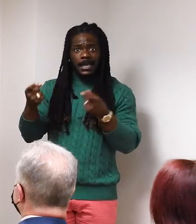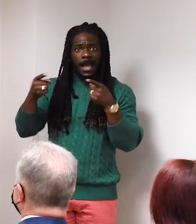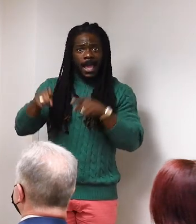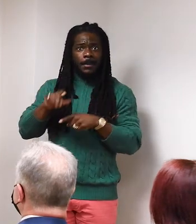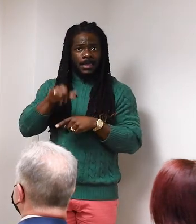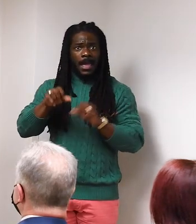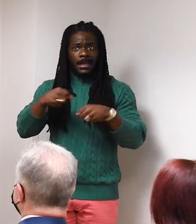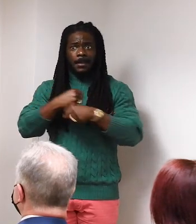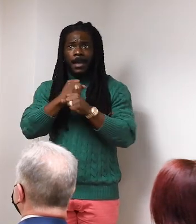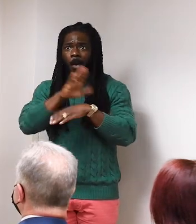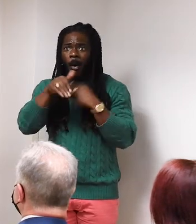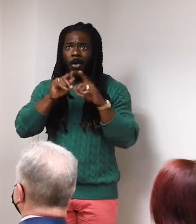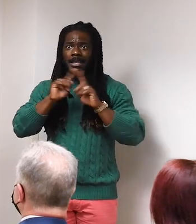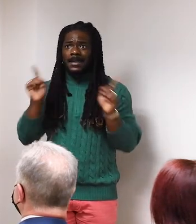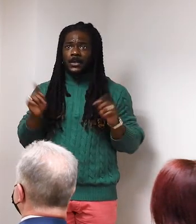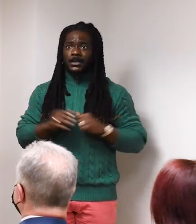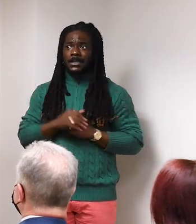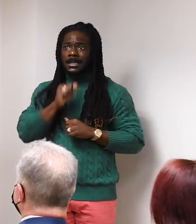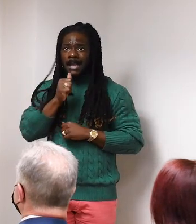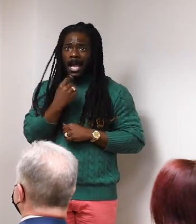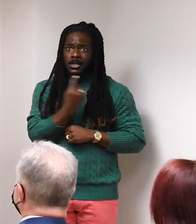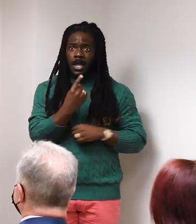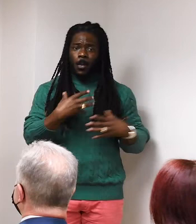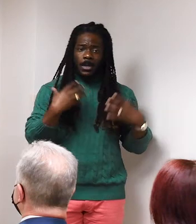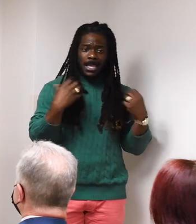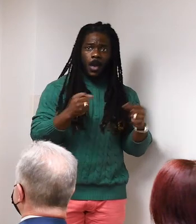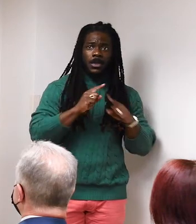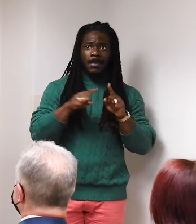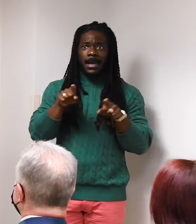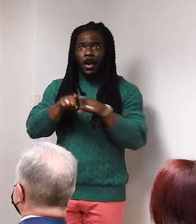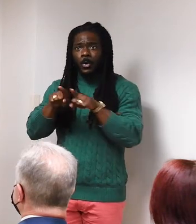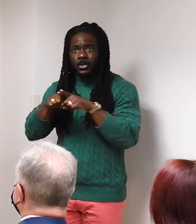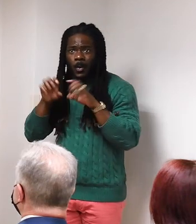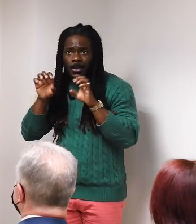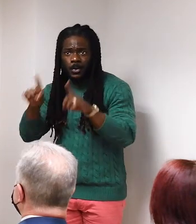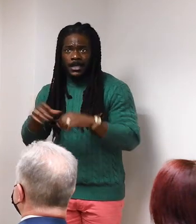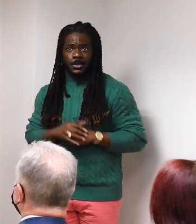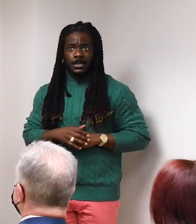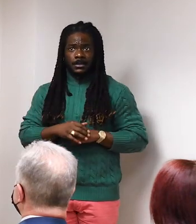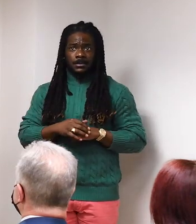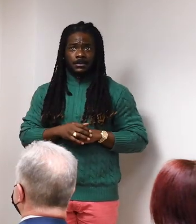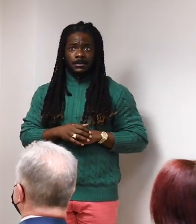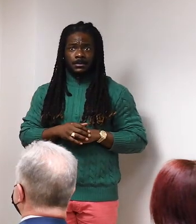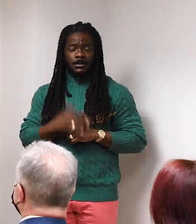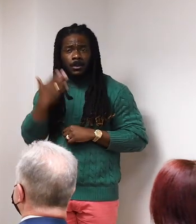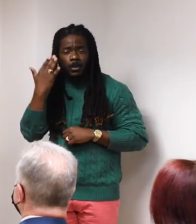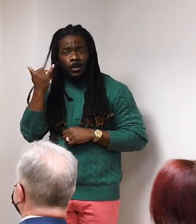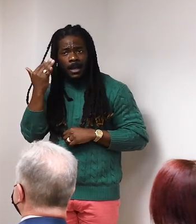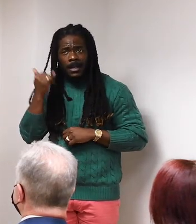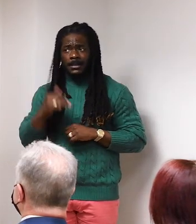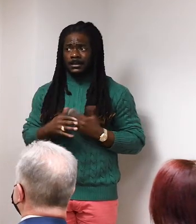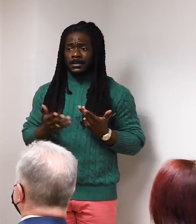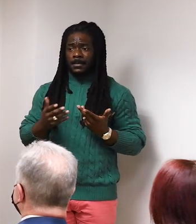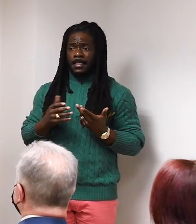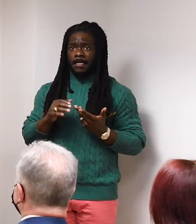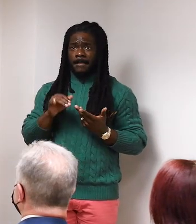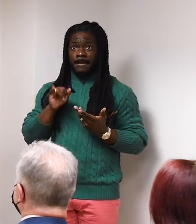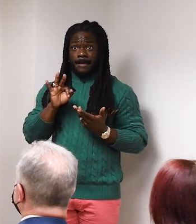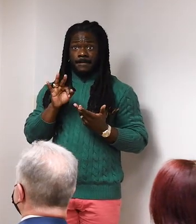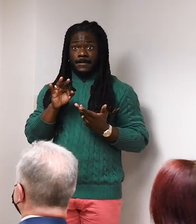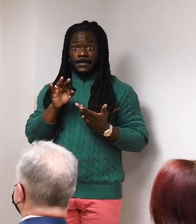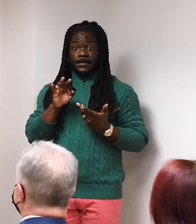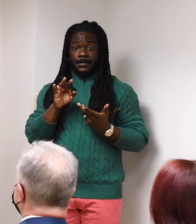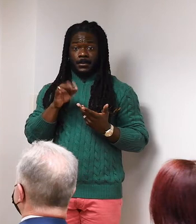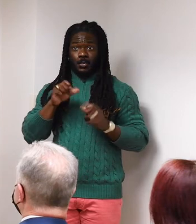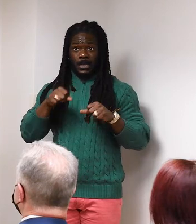be the difference. Not just to somebody's health, but to their education, because as was pointed out, if you can bring